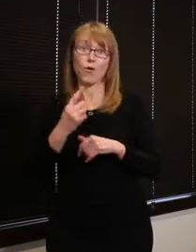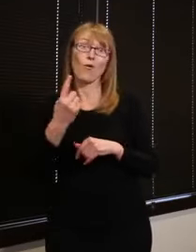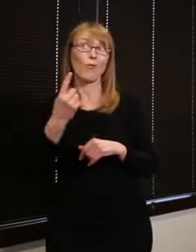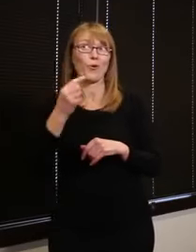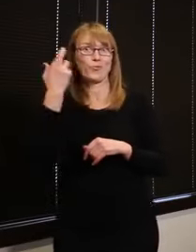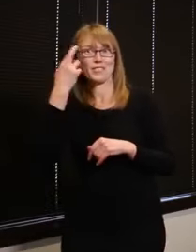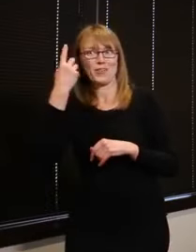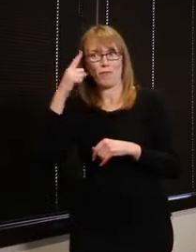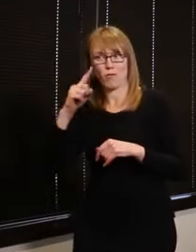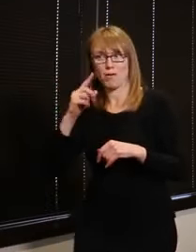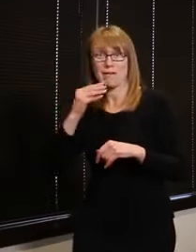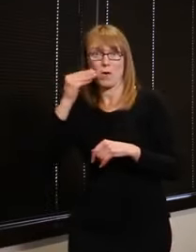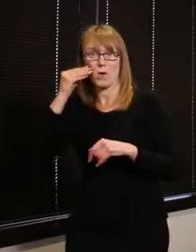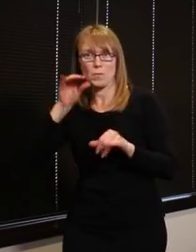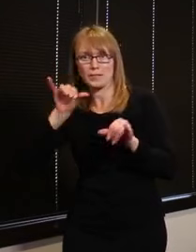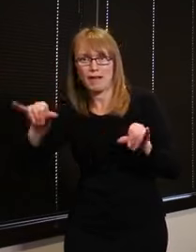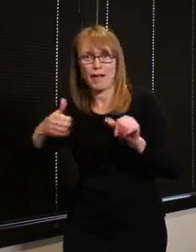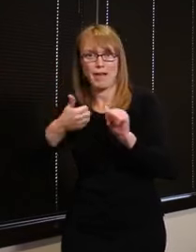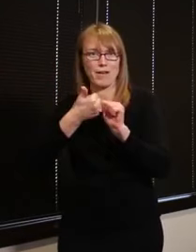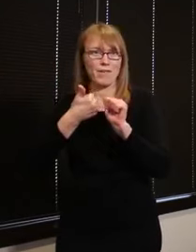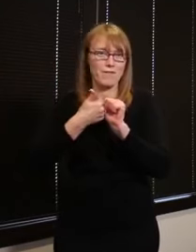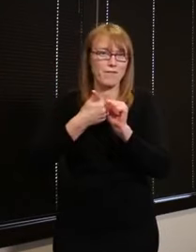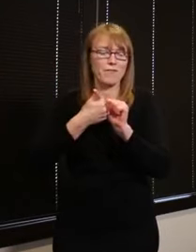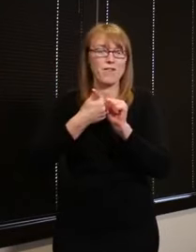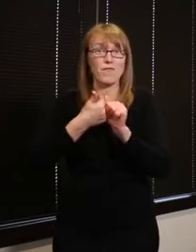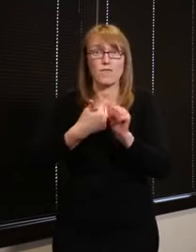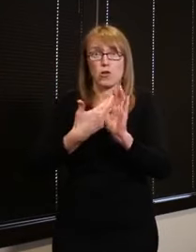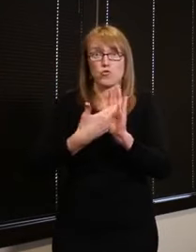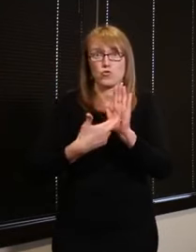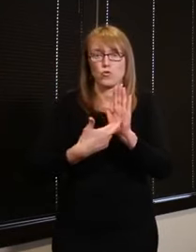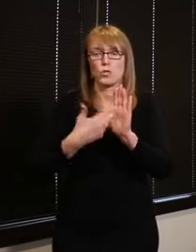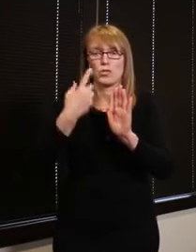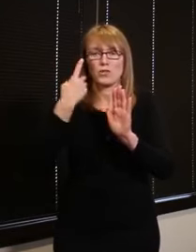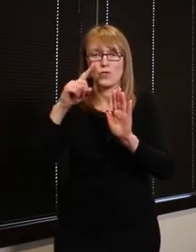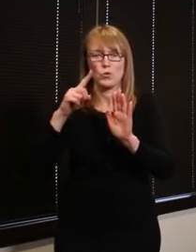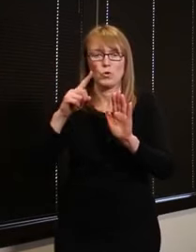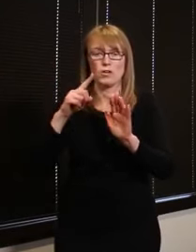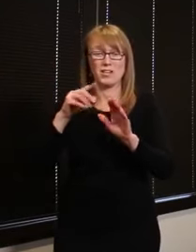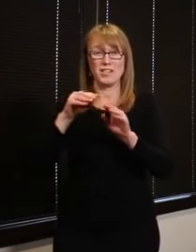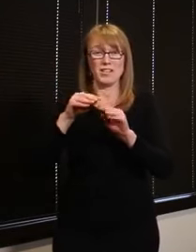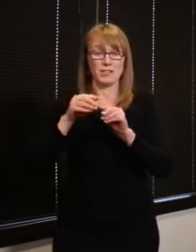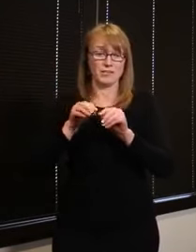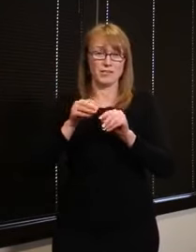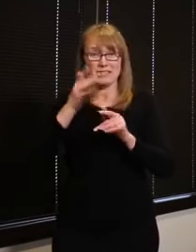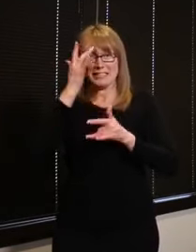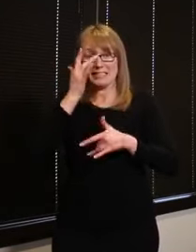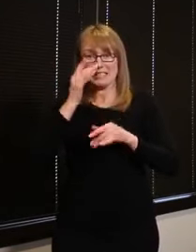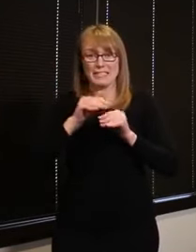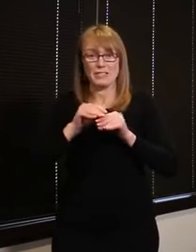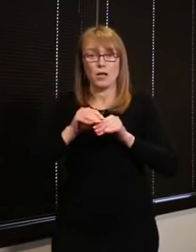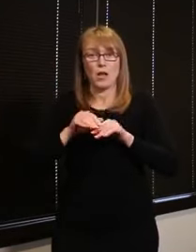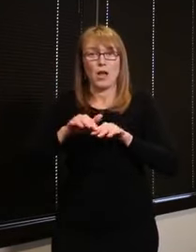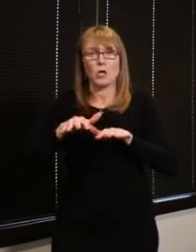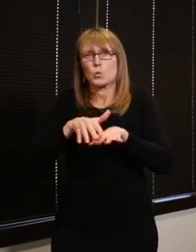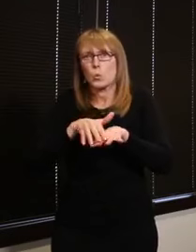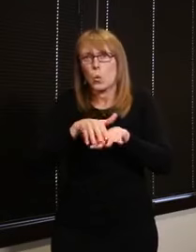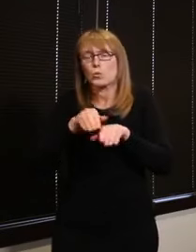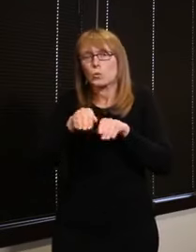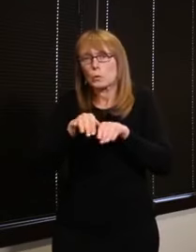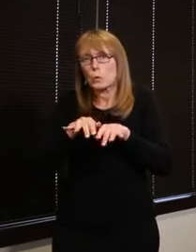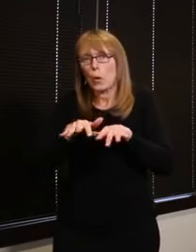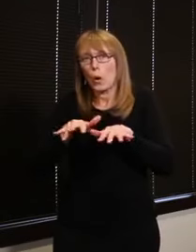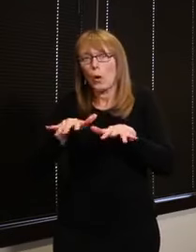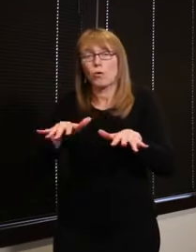so as we're slowing the curve down, we're also learning from places like New York and New Orleans